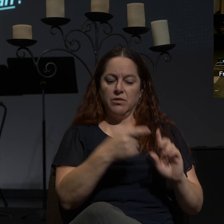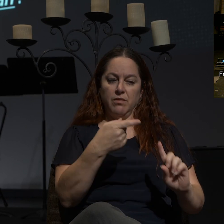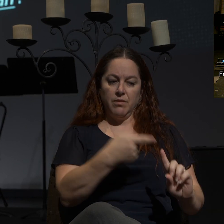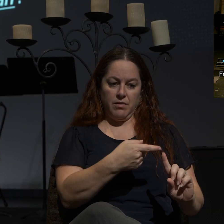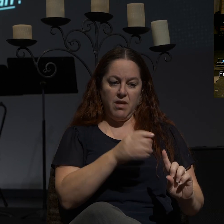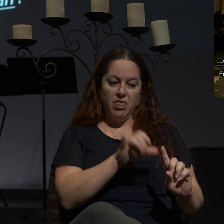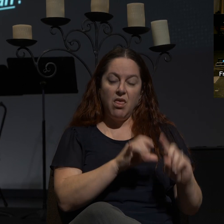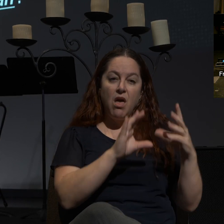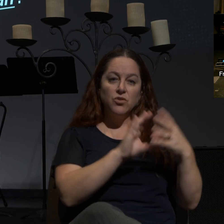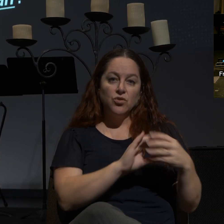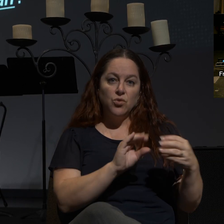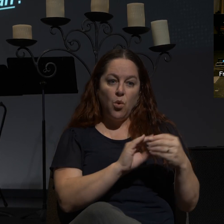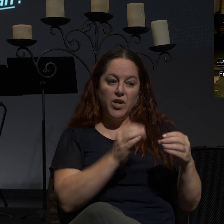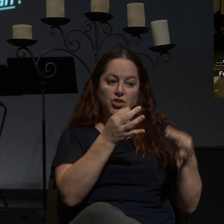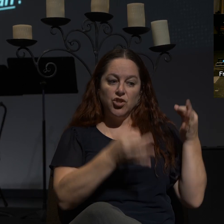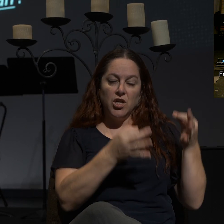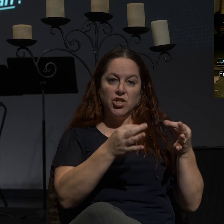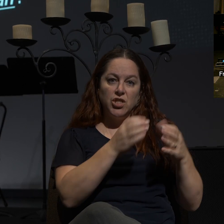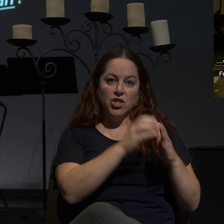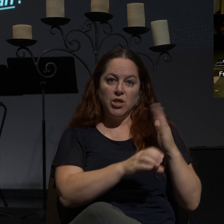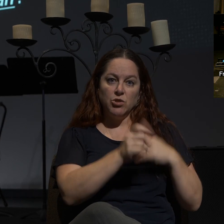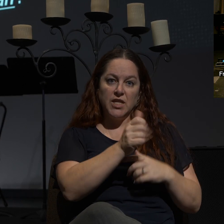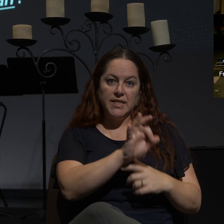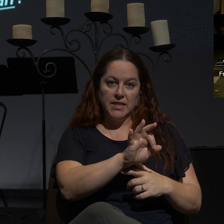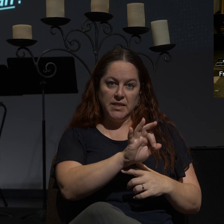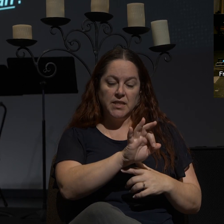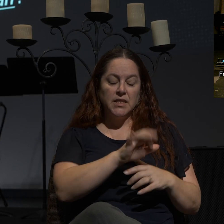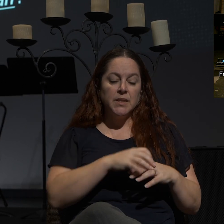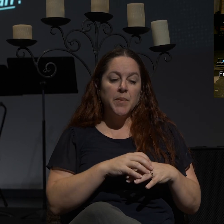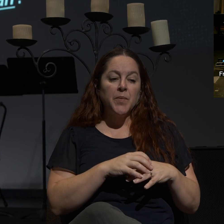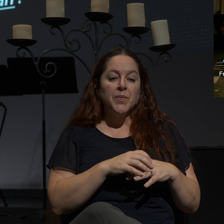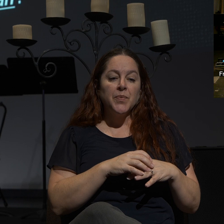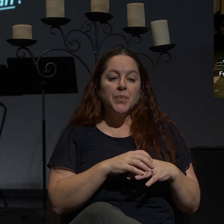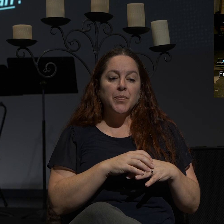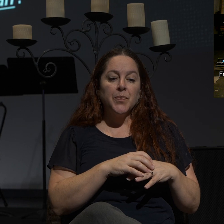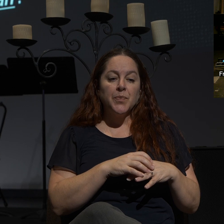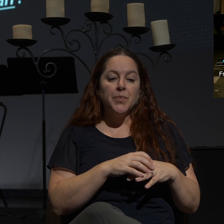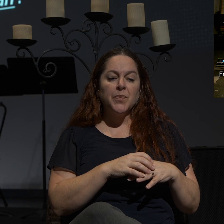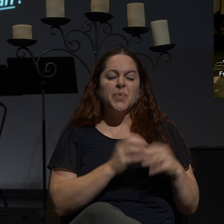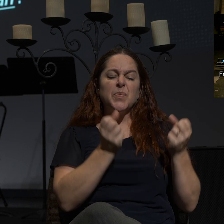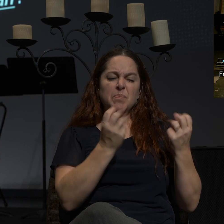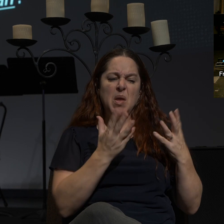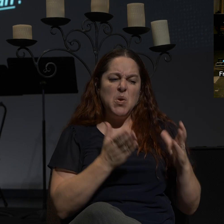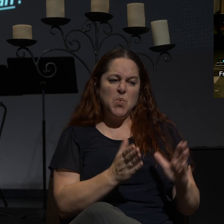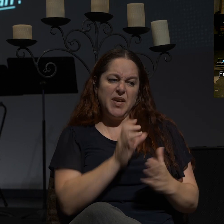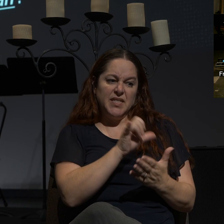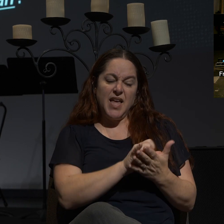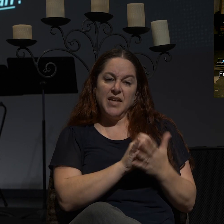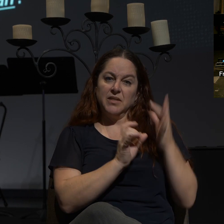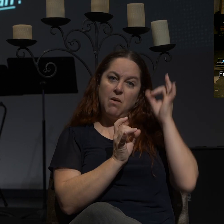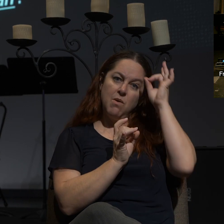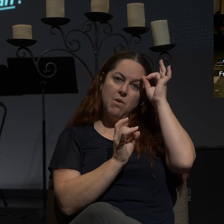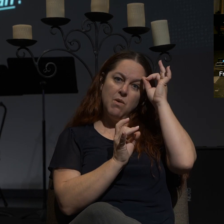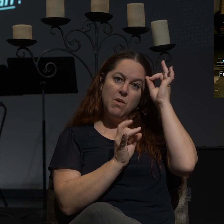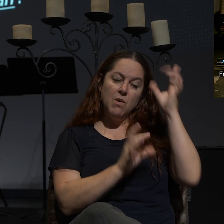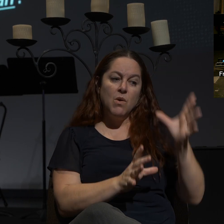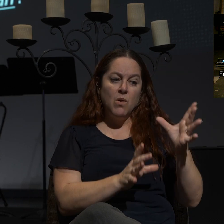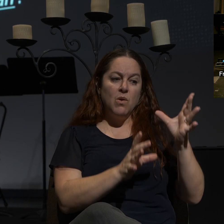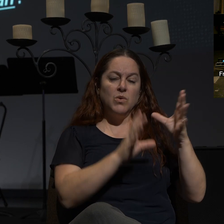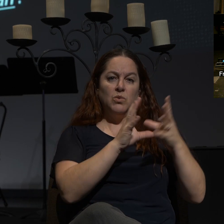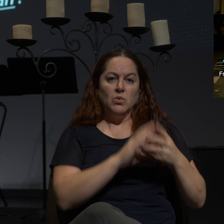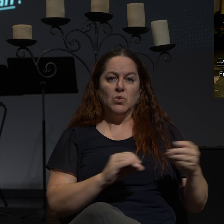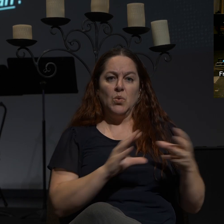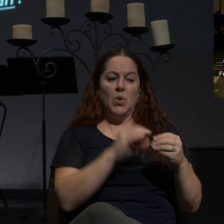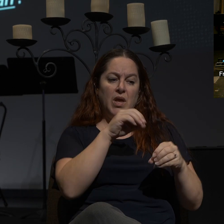this story in Judges 19 is in many ways the most horrific story you can find in the Old